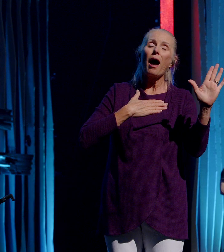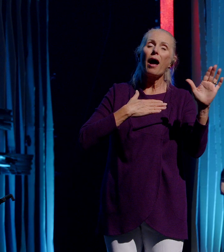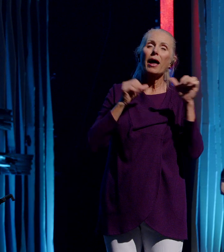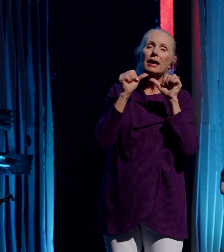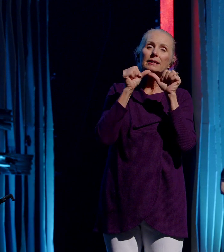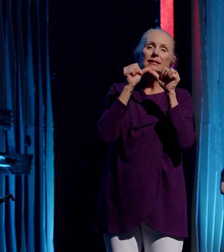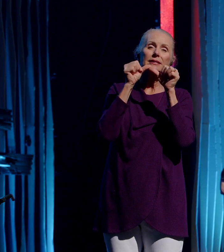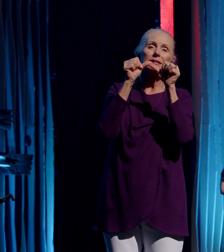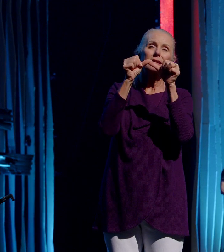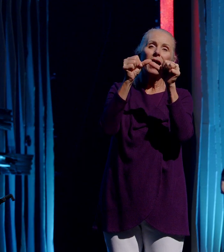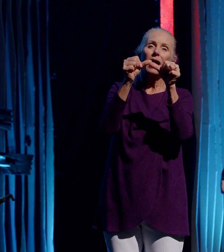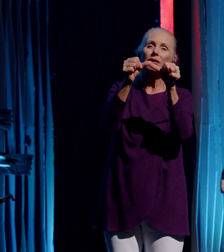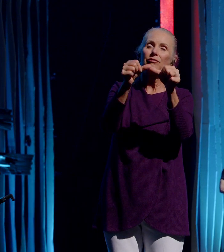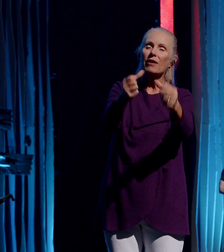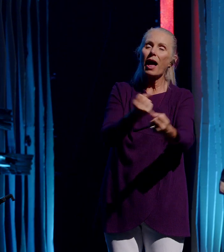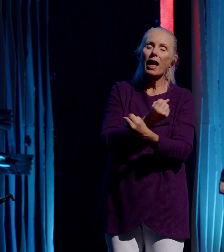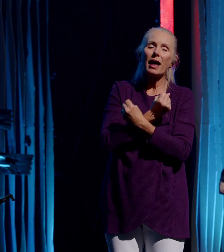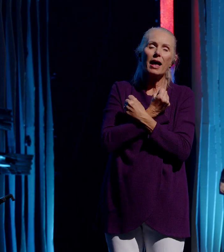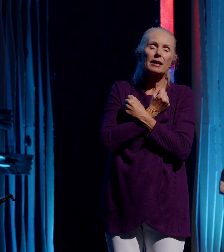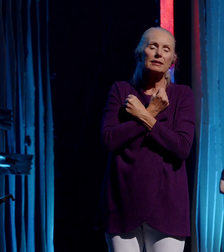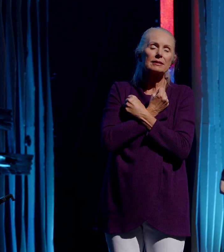love.